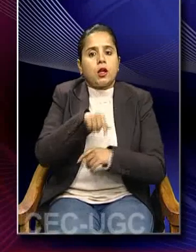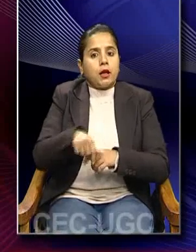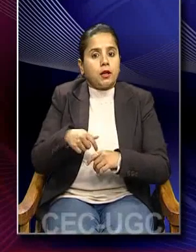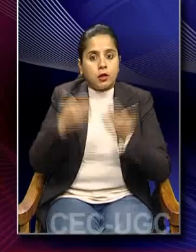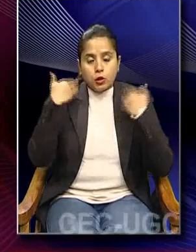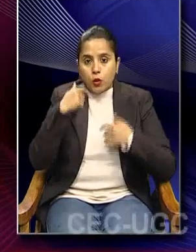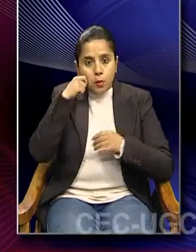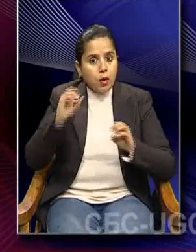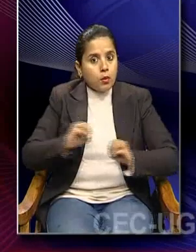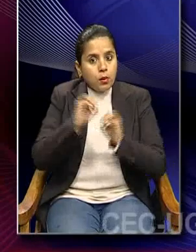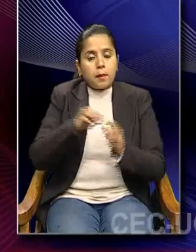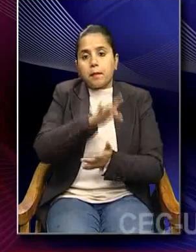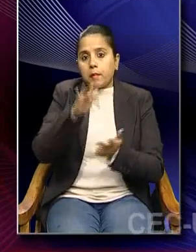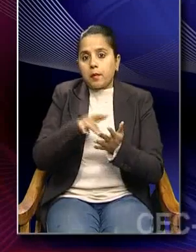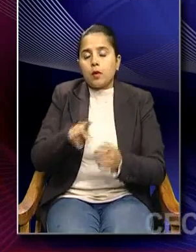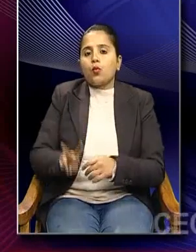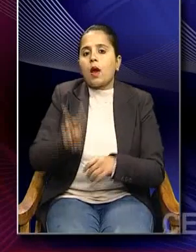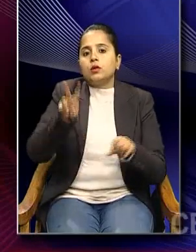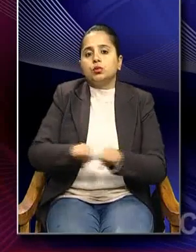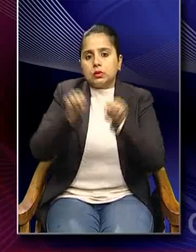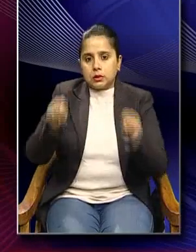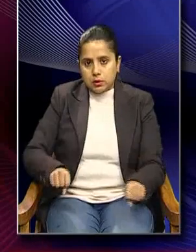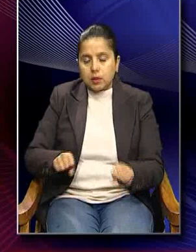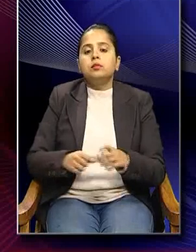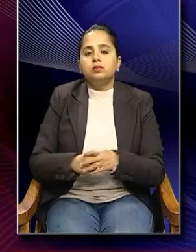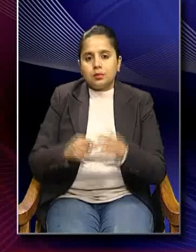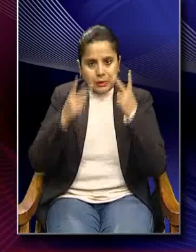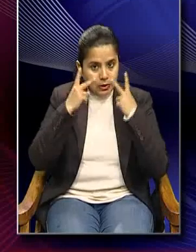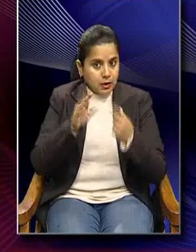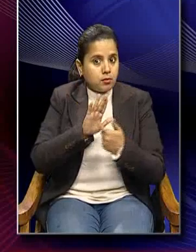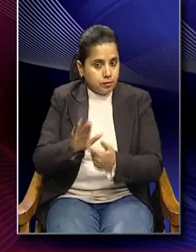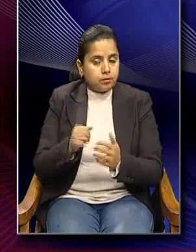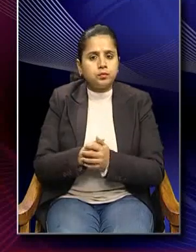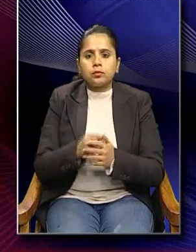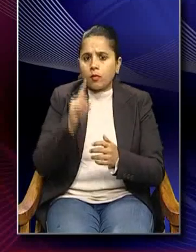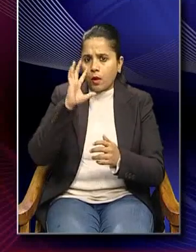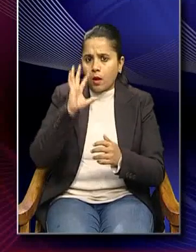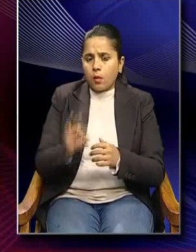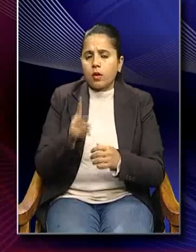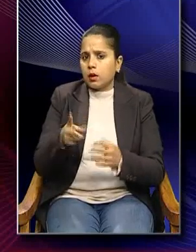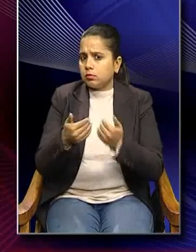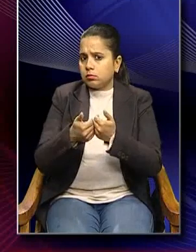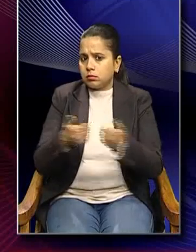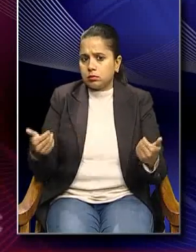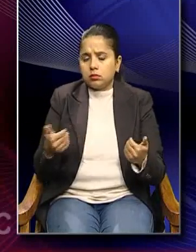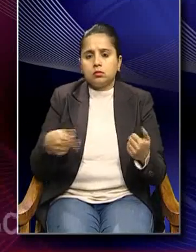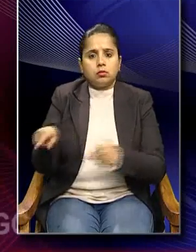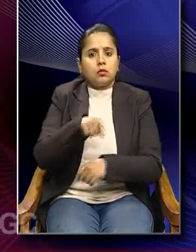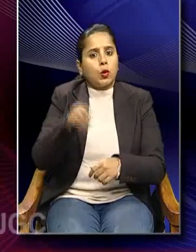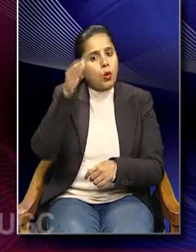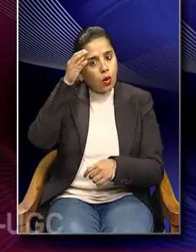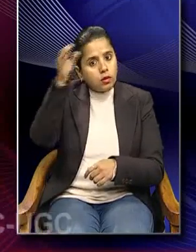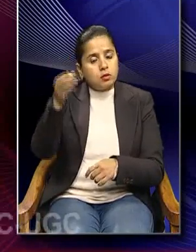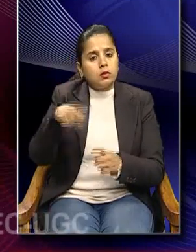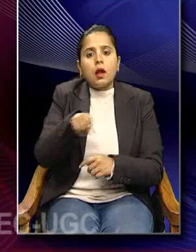non-humans, at the center of value system. An important distinction in this concept